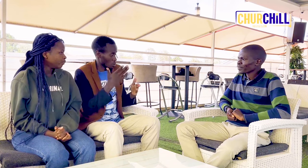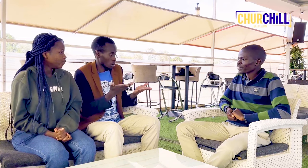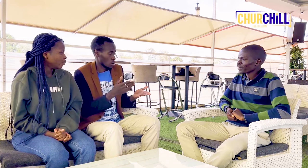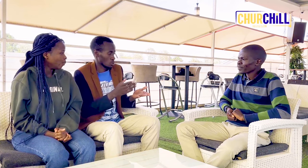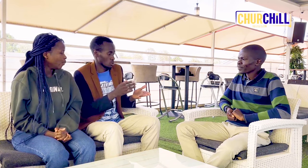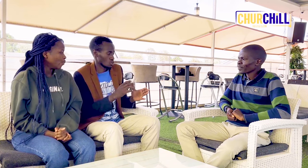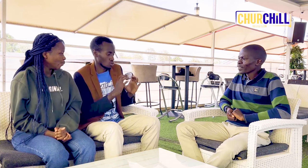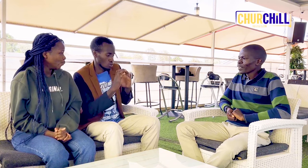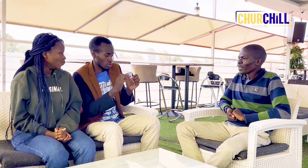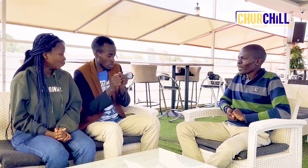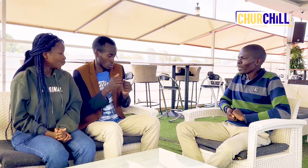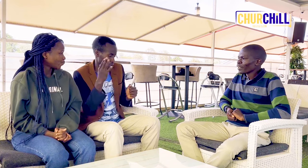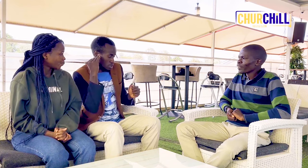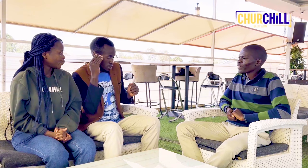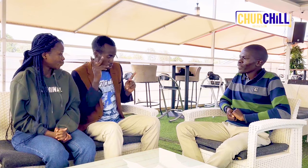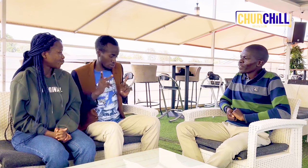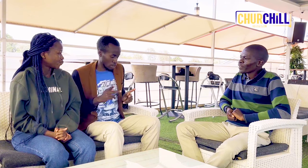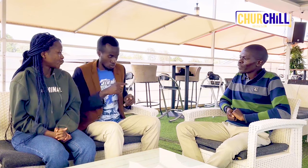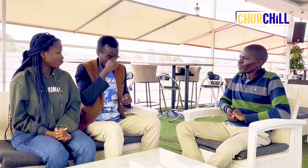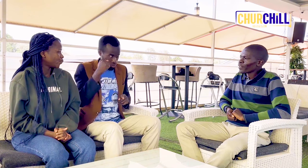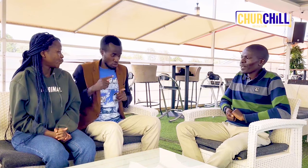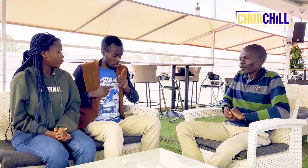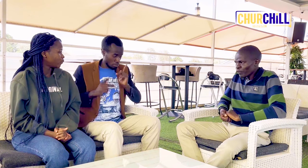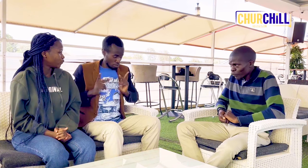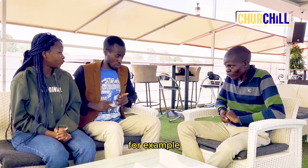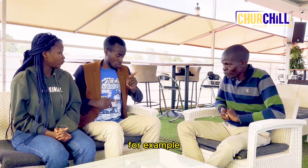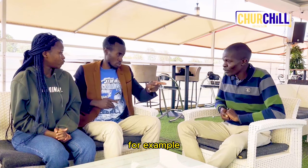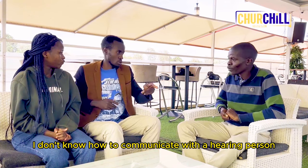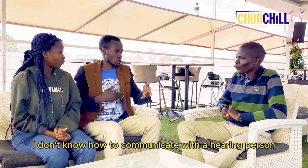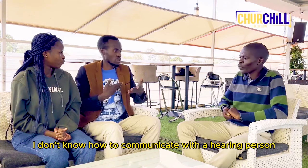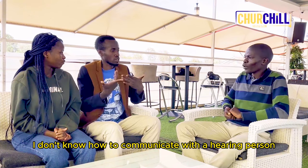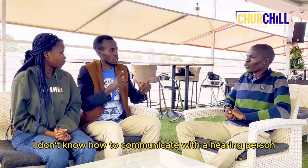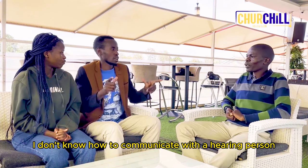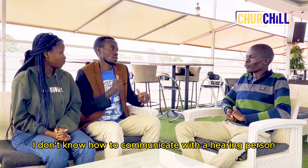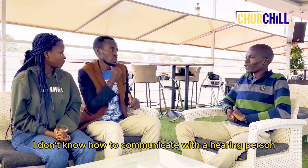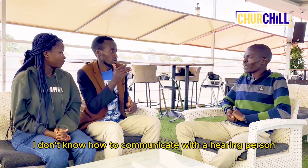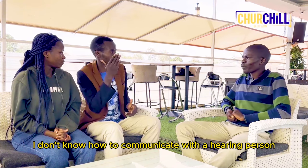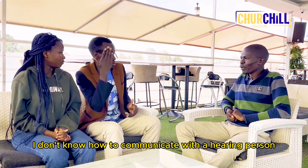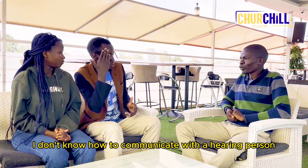for example, don't know how to communicate with the hearing person.